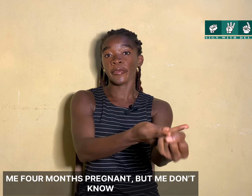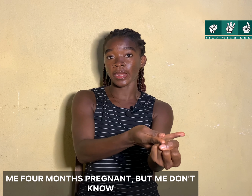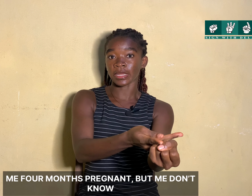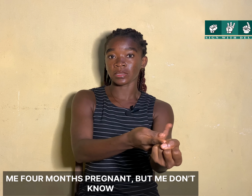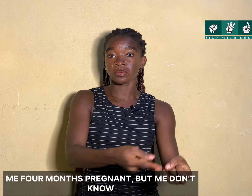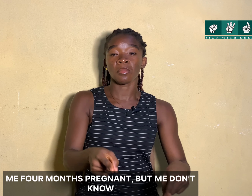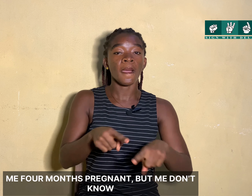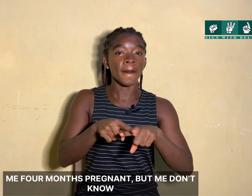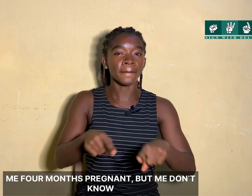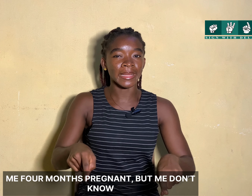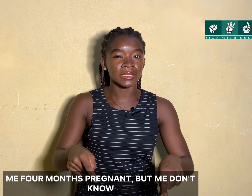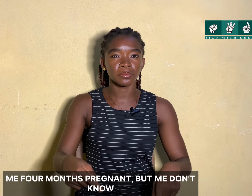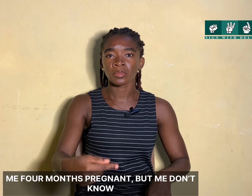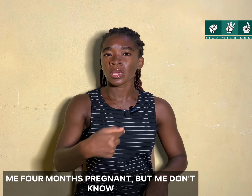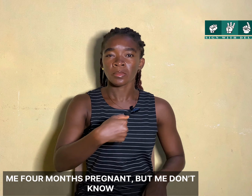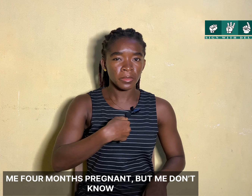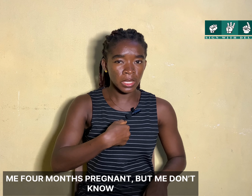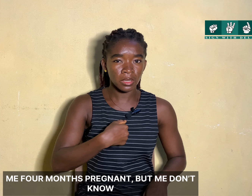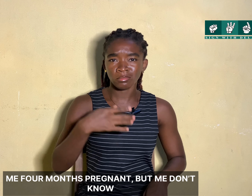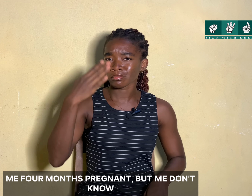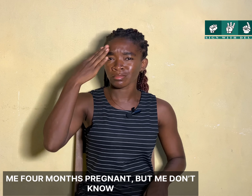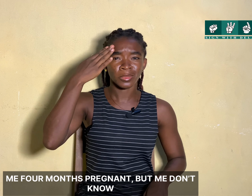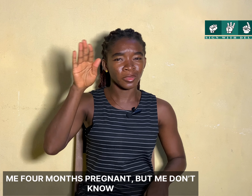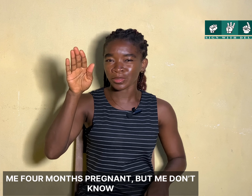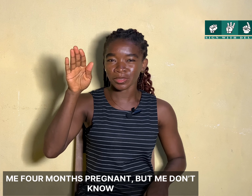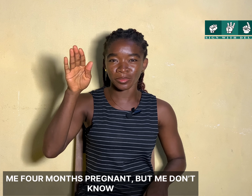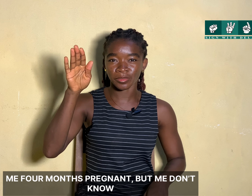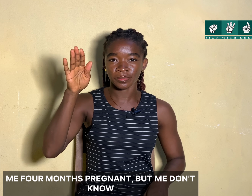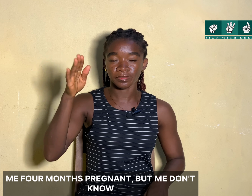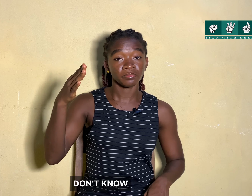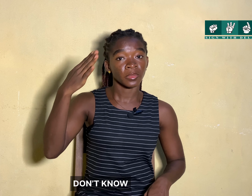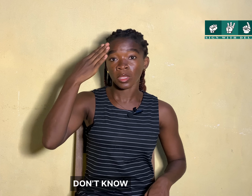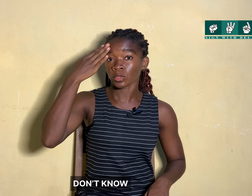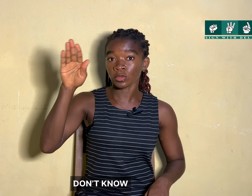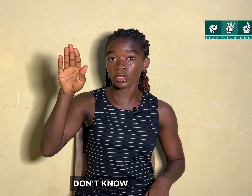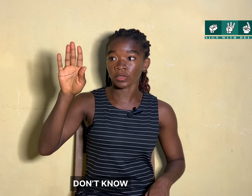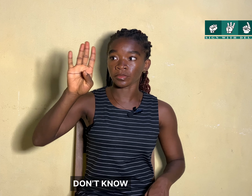Pregnant. But. Me. Don't know. Don't know.